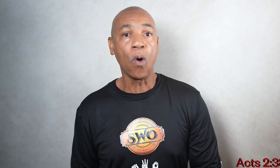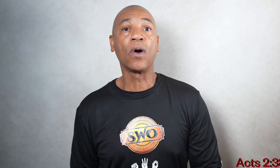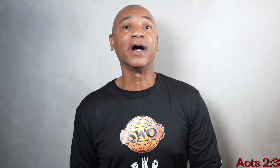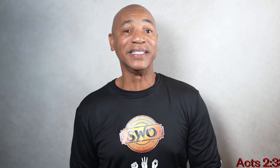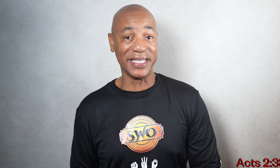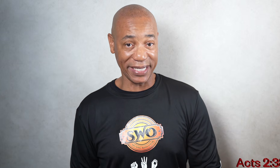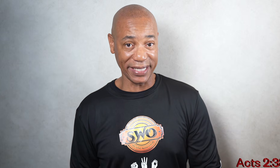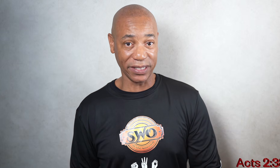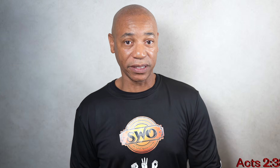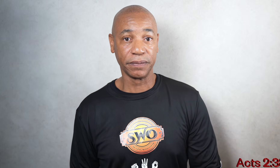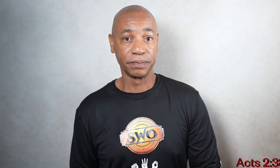or addicted.